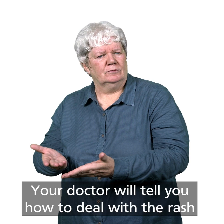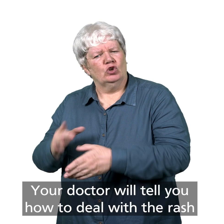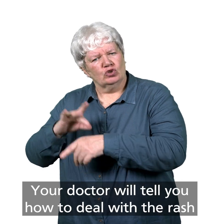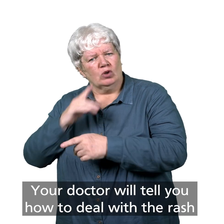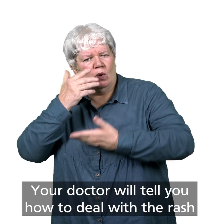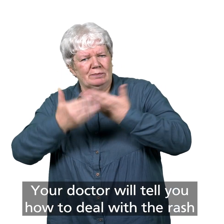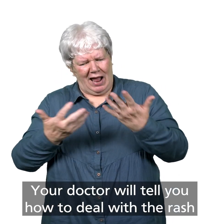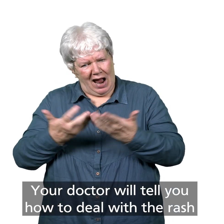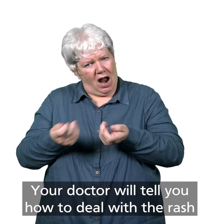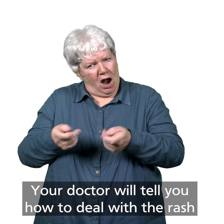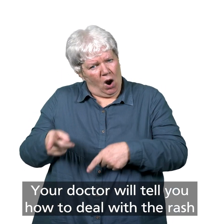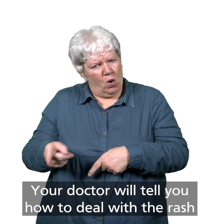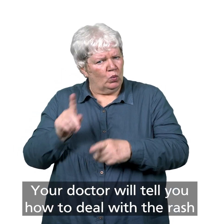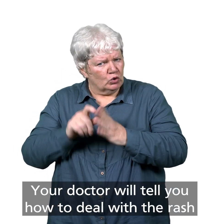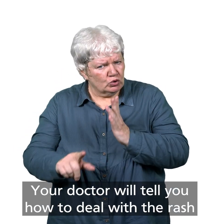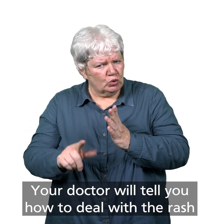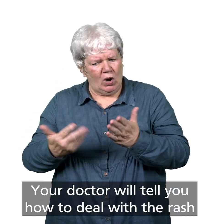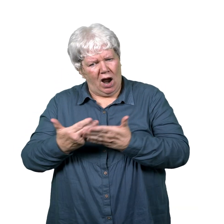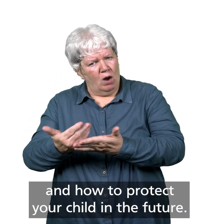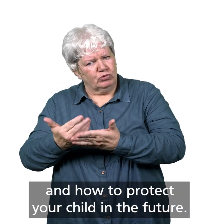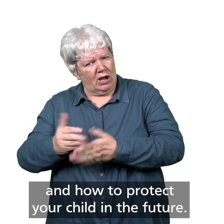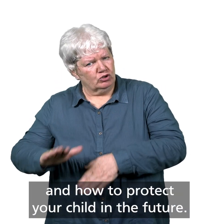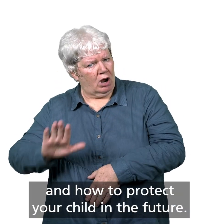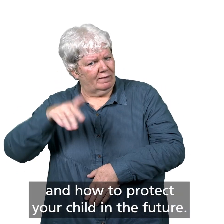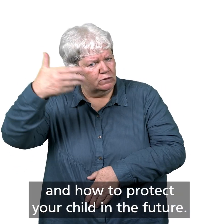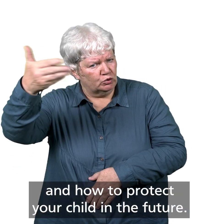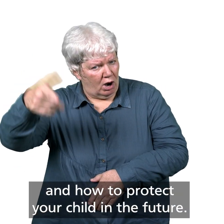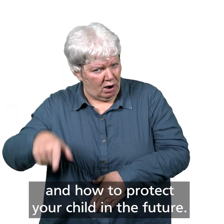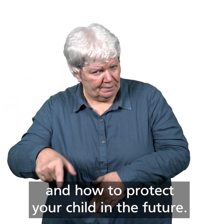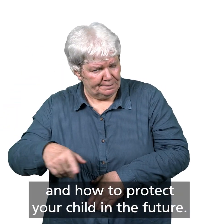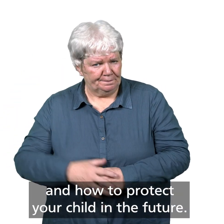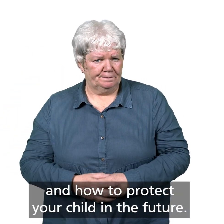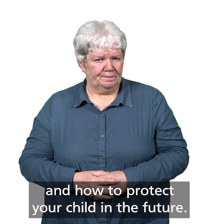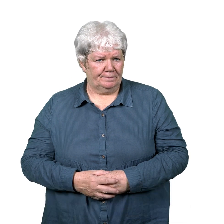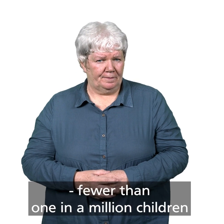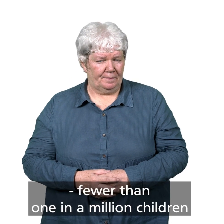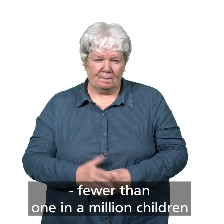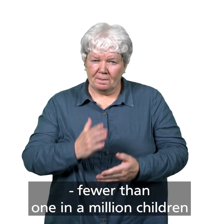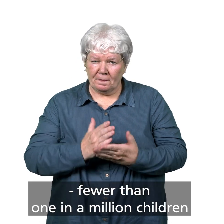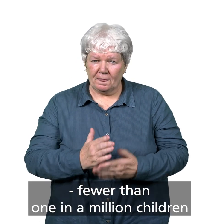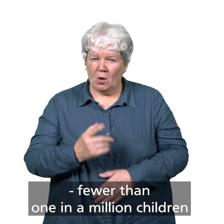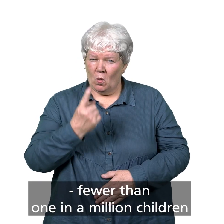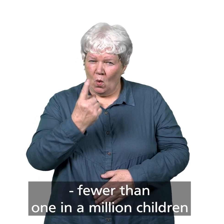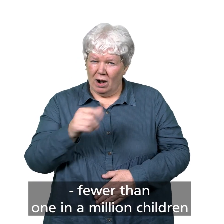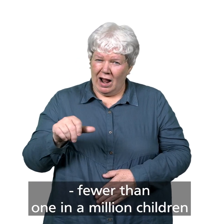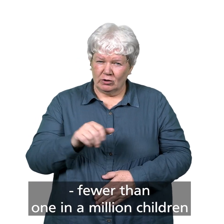Your doctor will tell you how to deal with the rash and how to protect your child in the future. Fewer than 1 in a